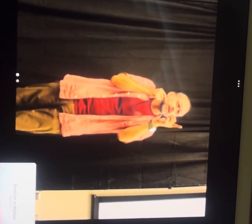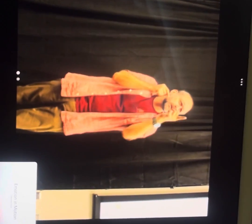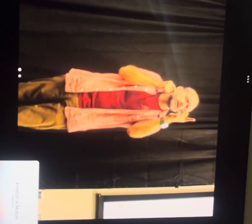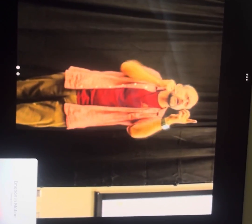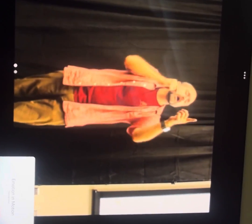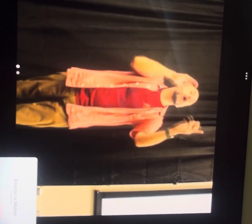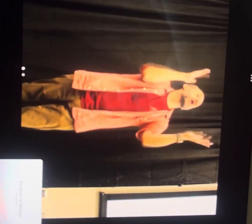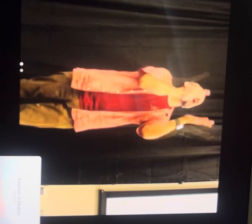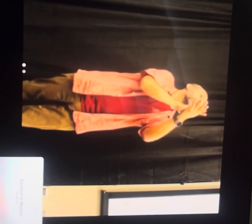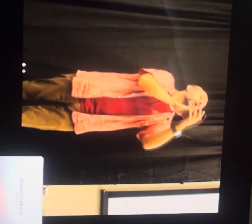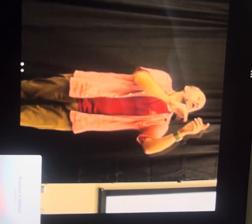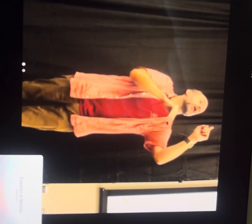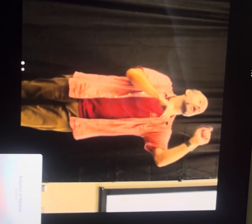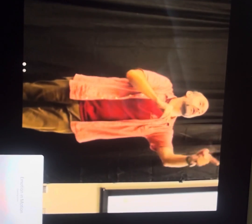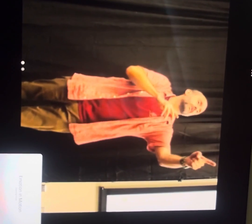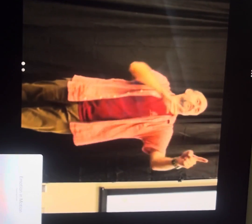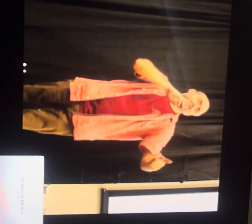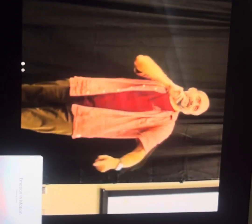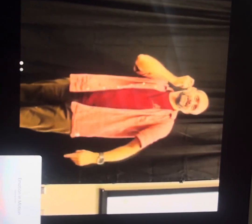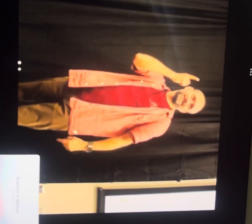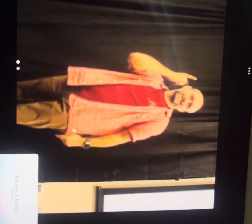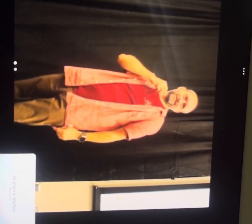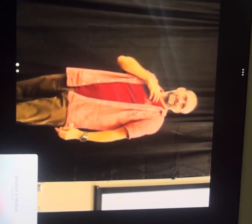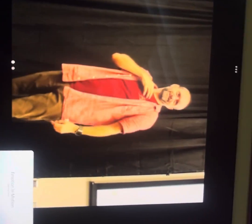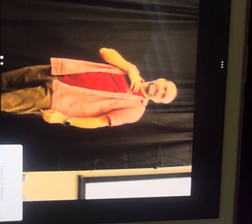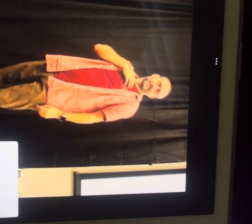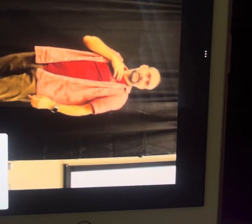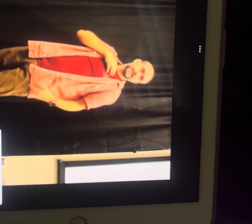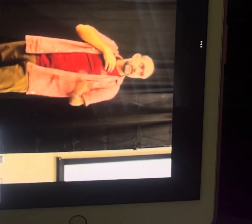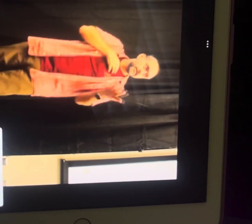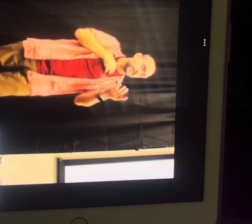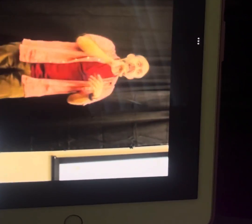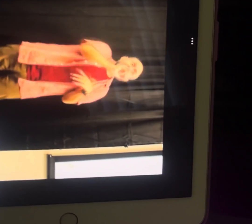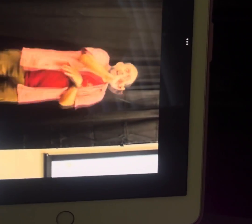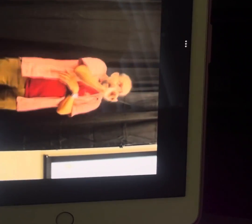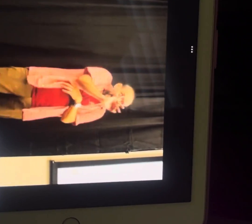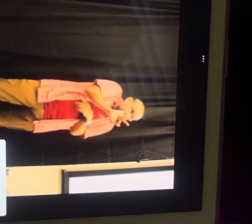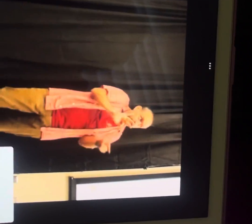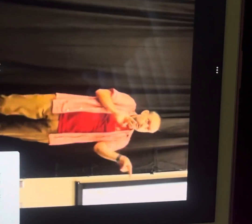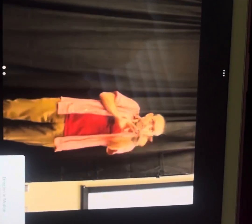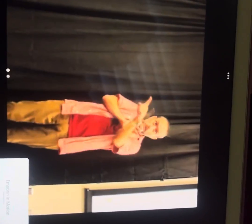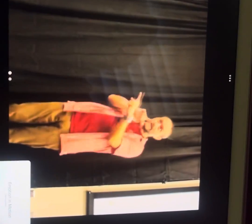But if you don't start with that, people will be like, oh, what's he doing? But then